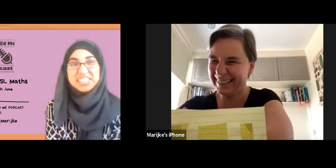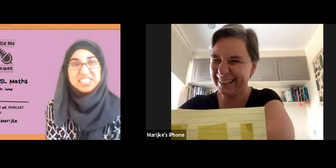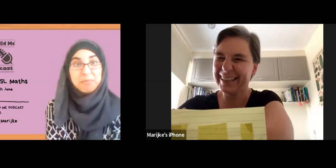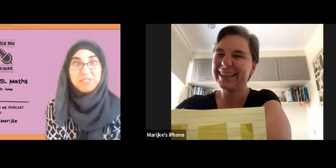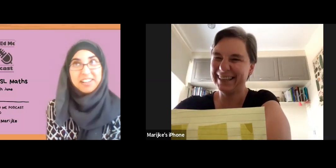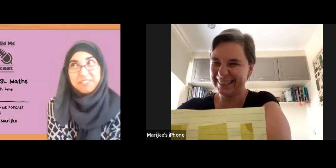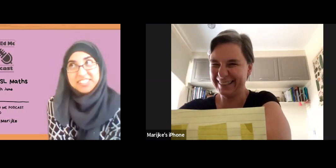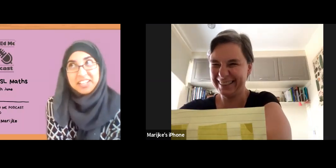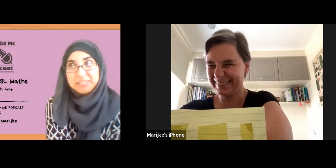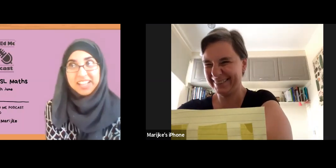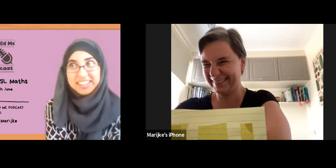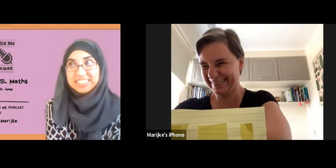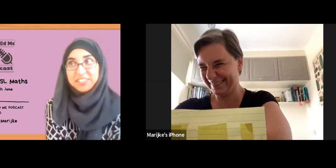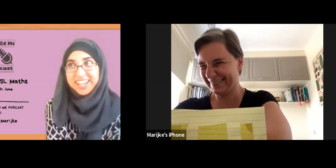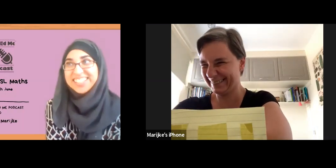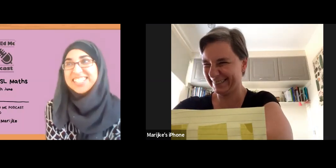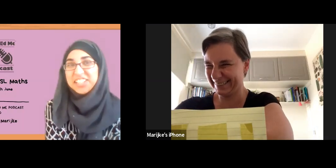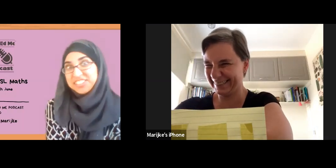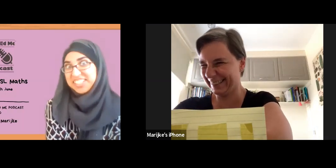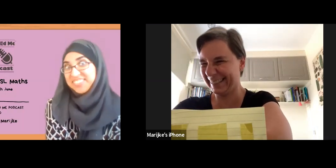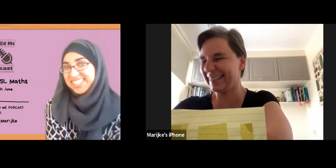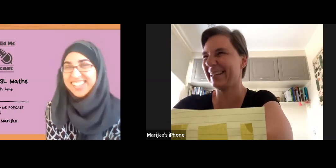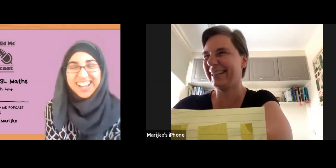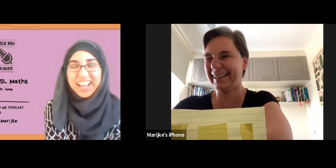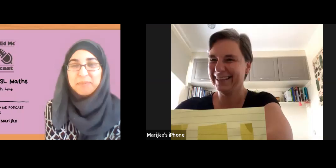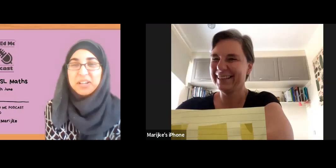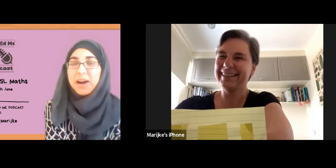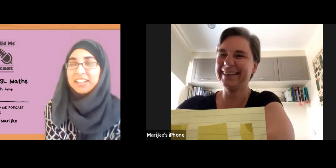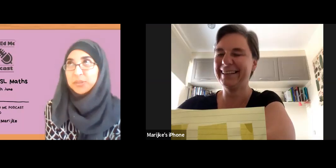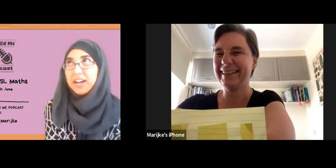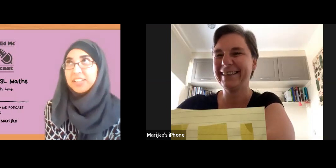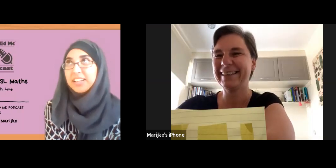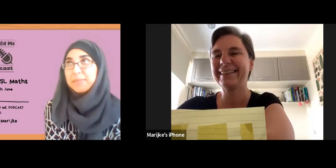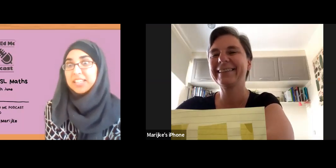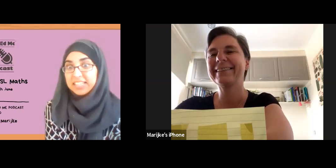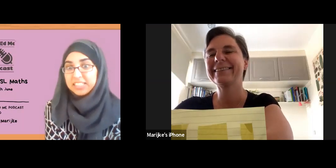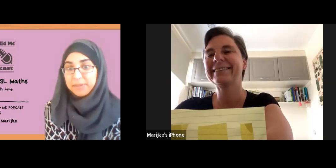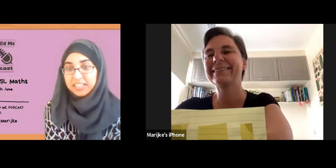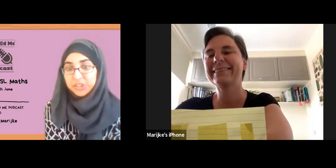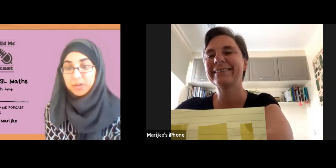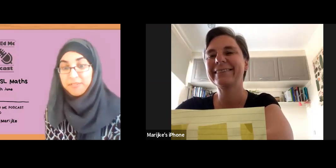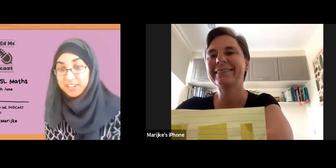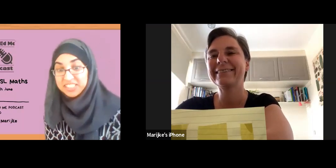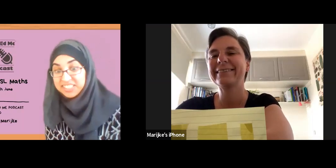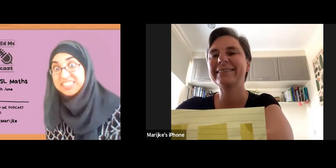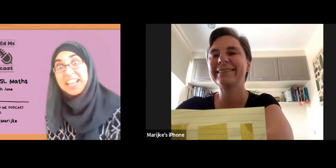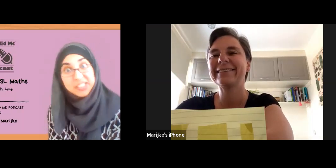same letter, right? So it's the same thing. Exactly. But I do have the lady coming in to talk about forensics next